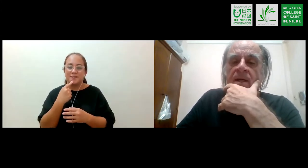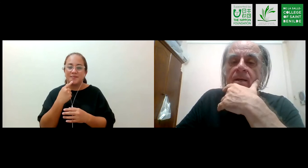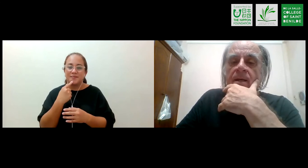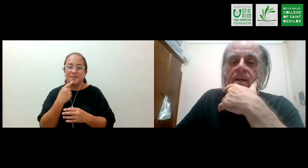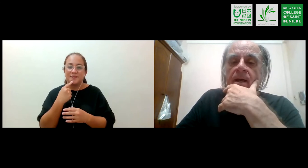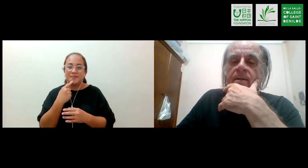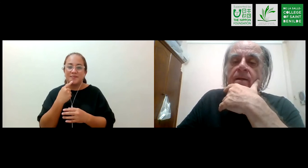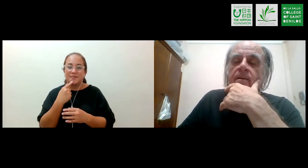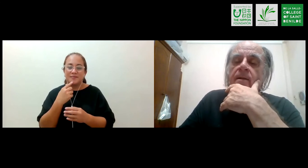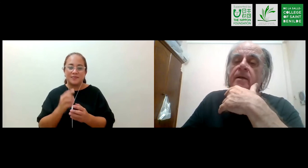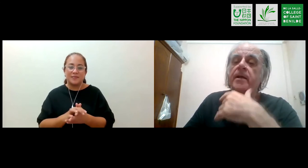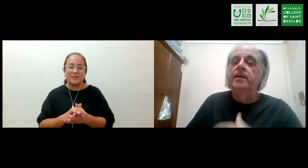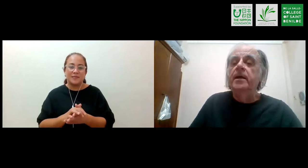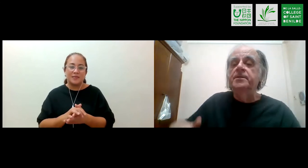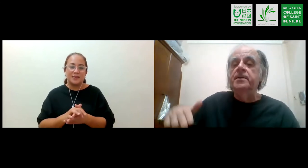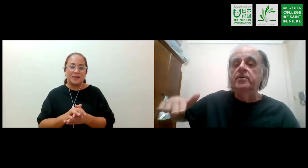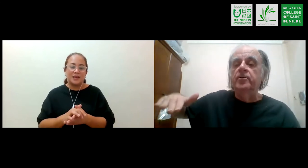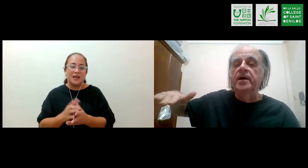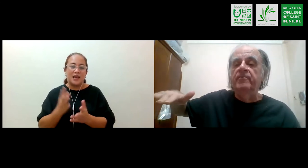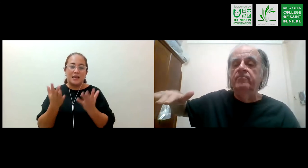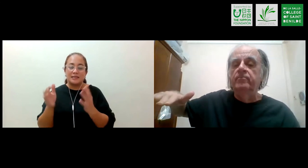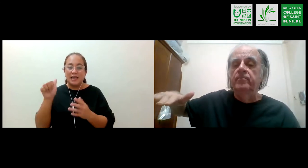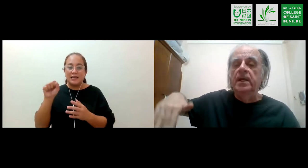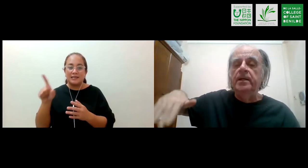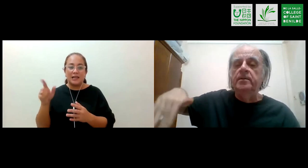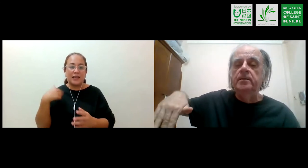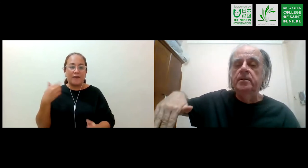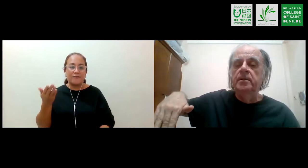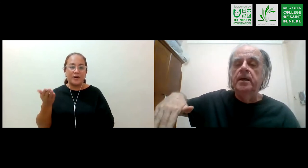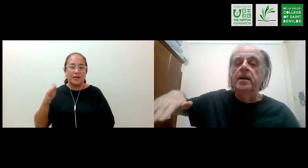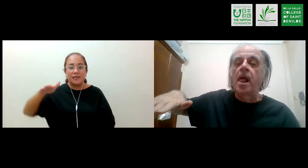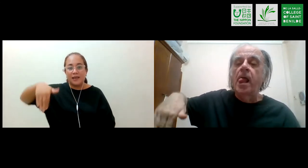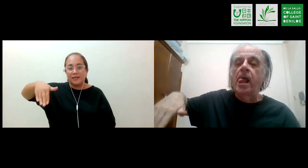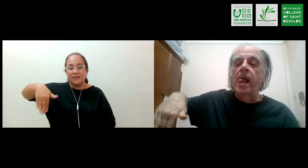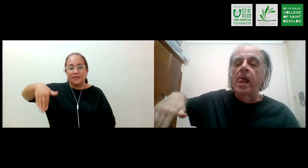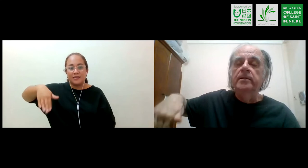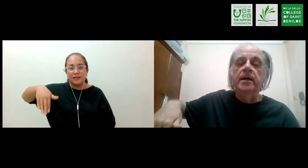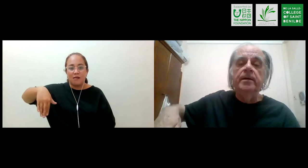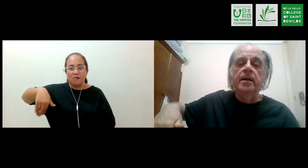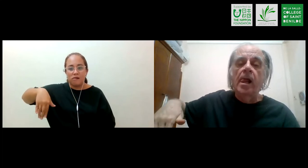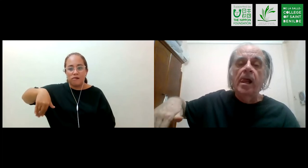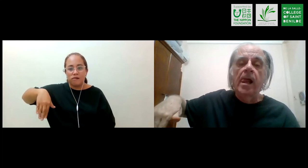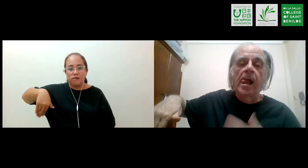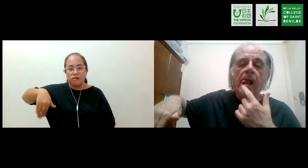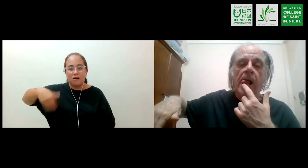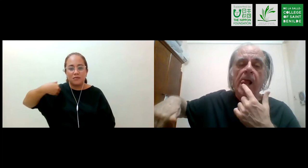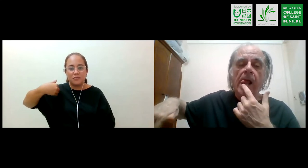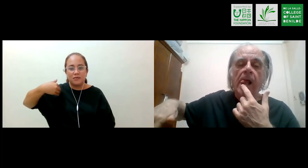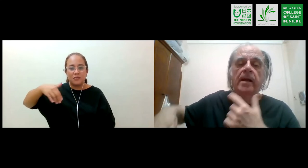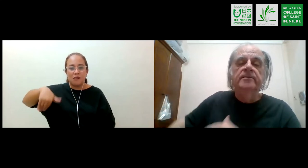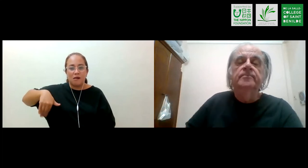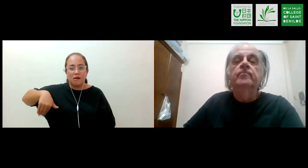expression. And then again in ASL, you have late and not yet.